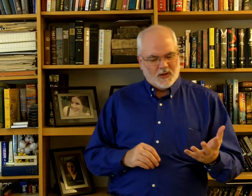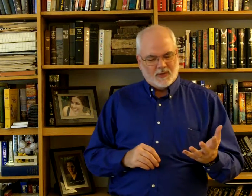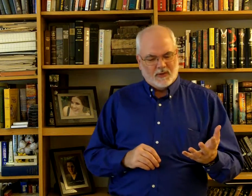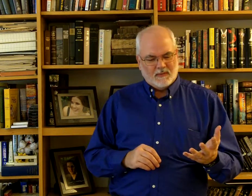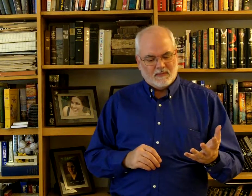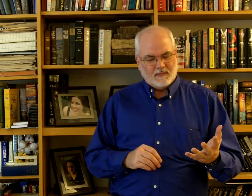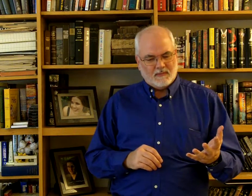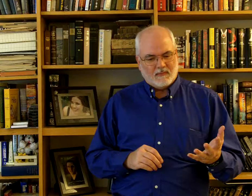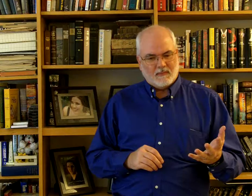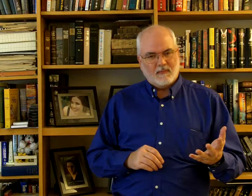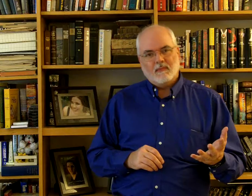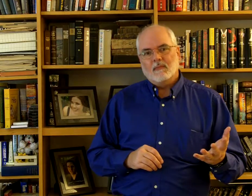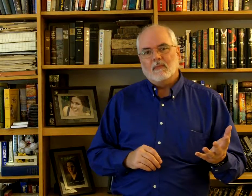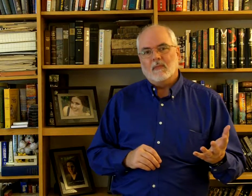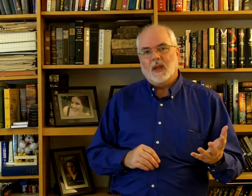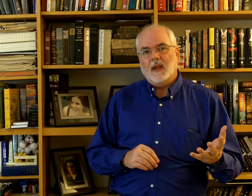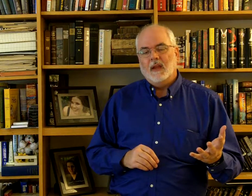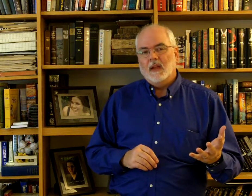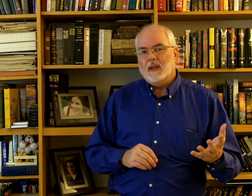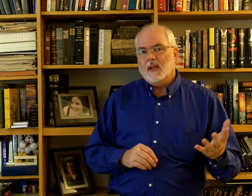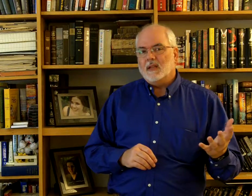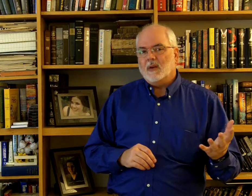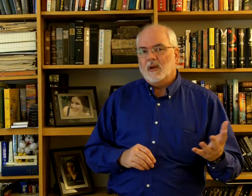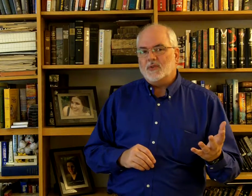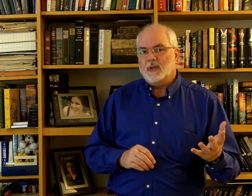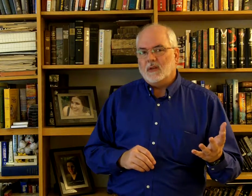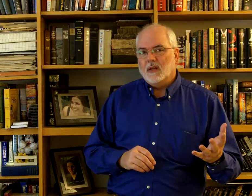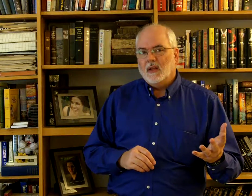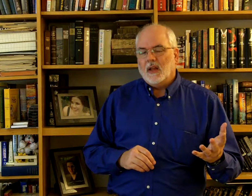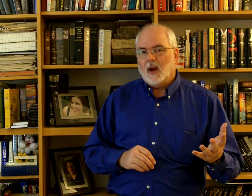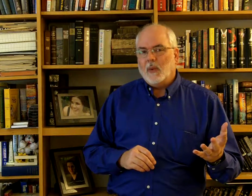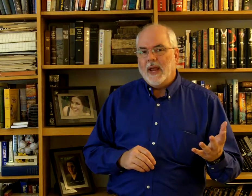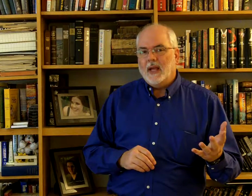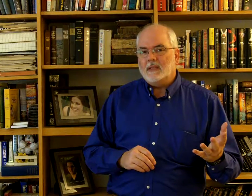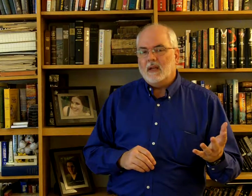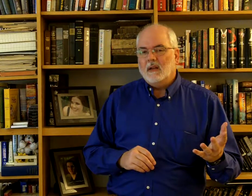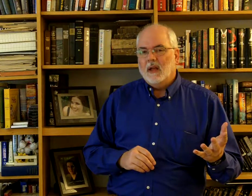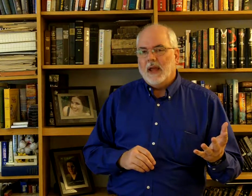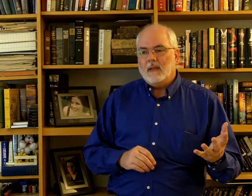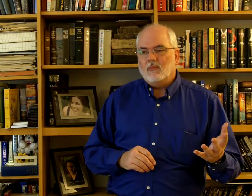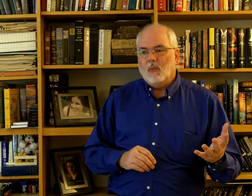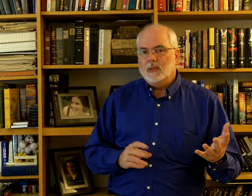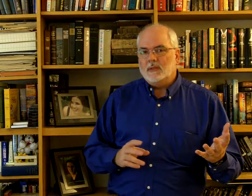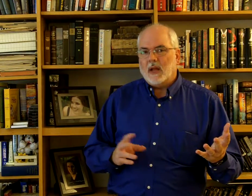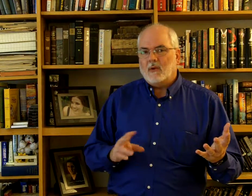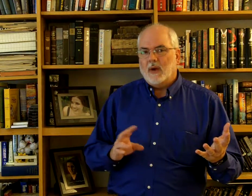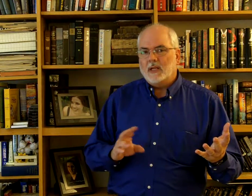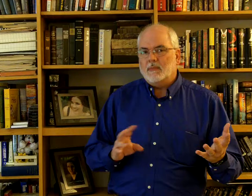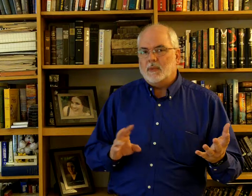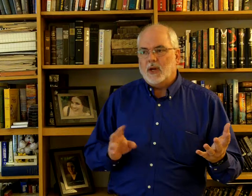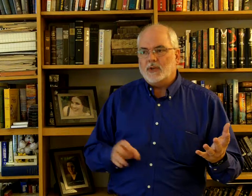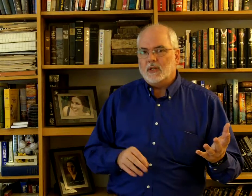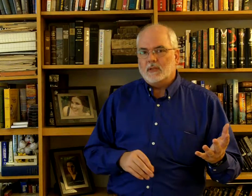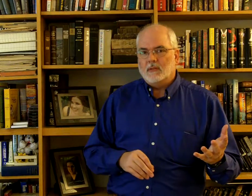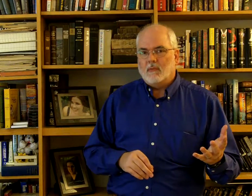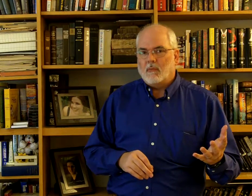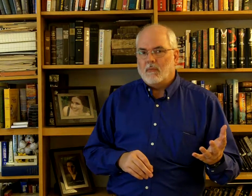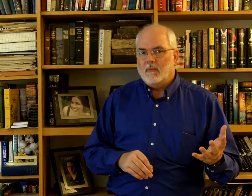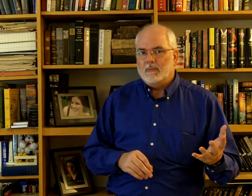question? Okay? Is it a question? Are we asking, was that grace precious?